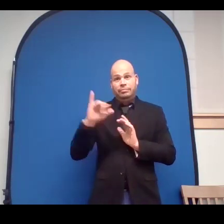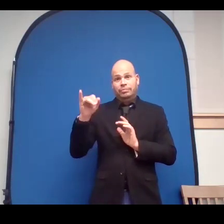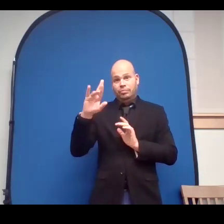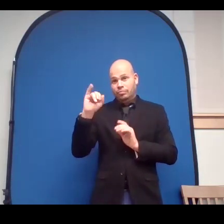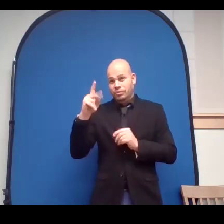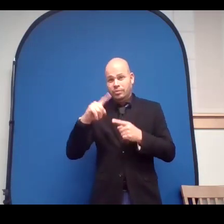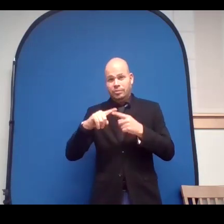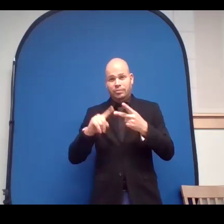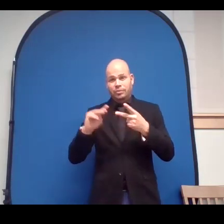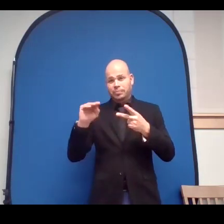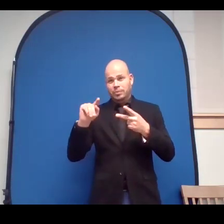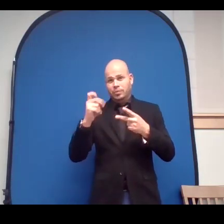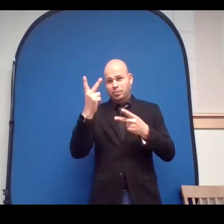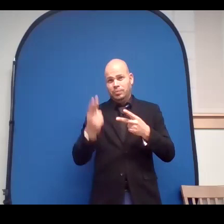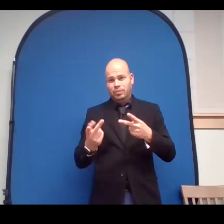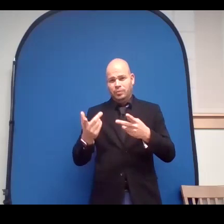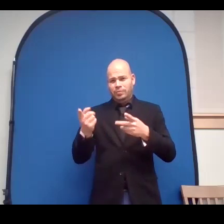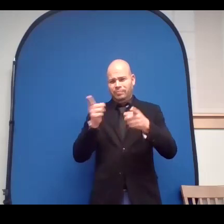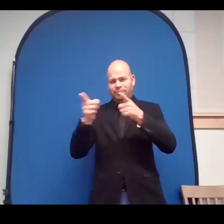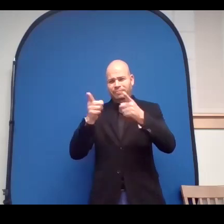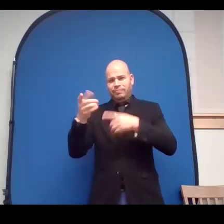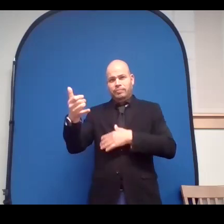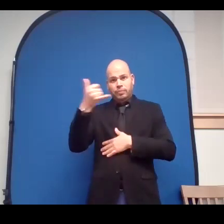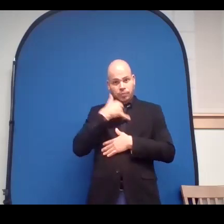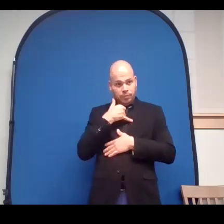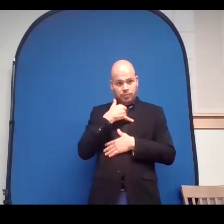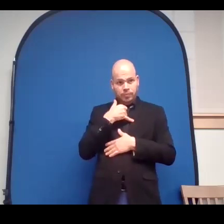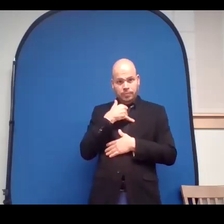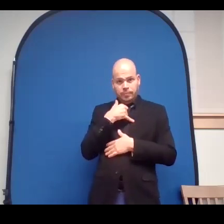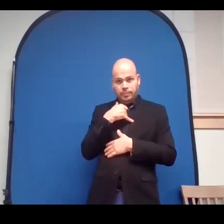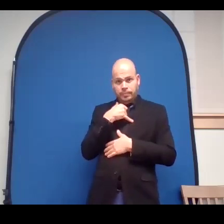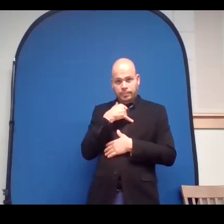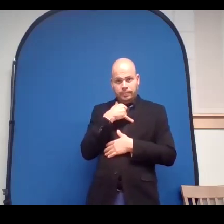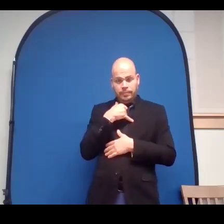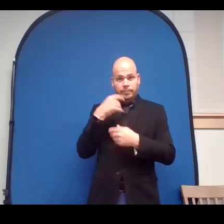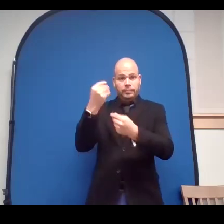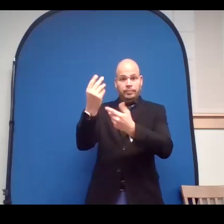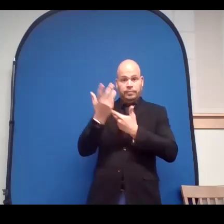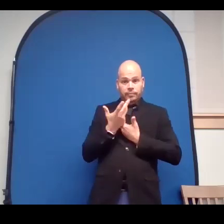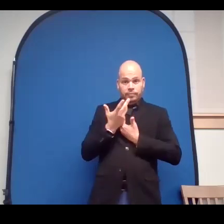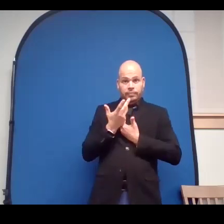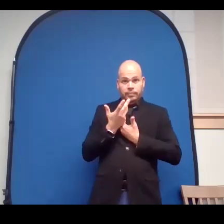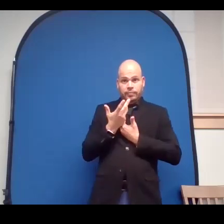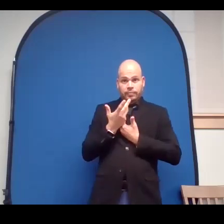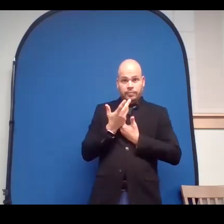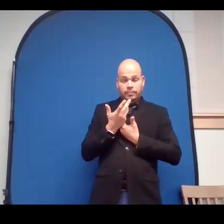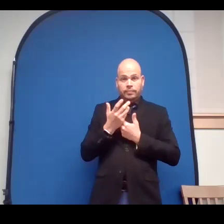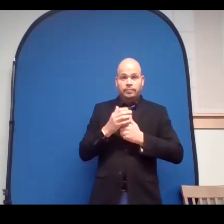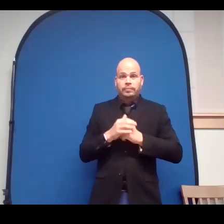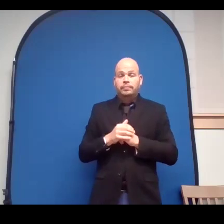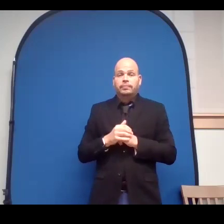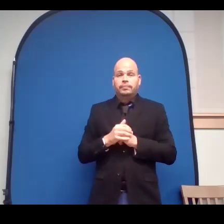remember. But they did call me and I did have a conversation. They filled me in. And that part of his testimony is actually more than